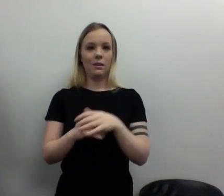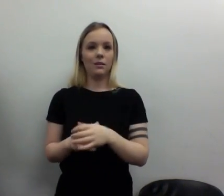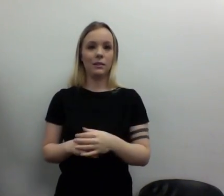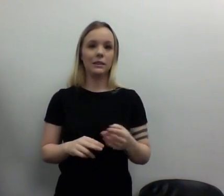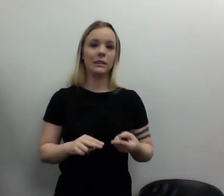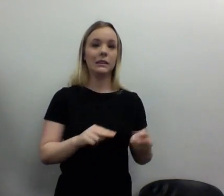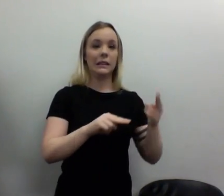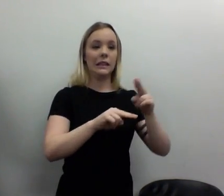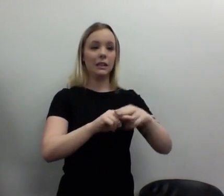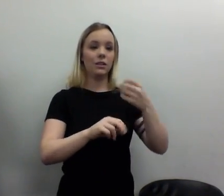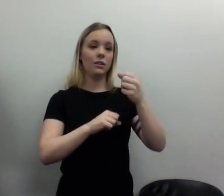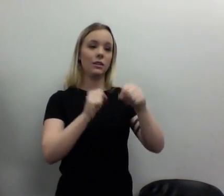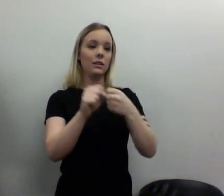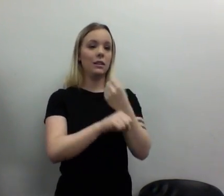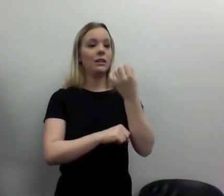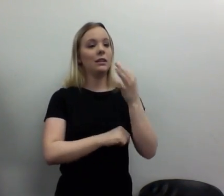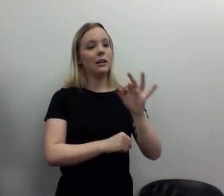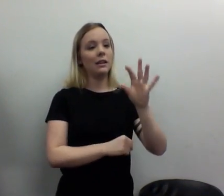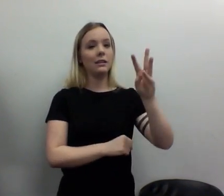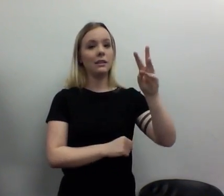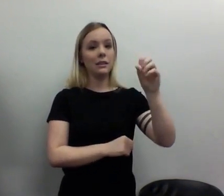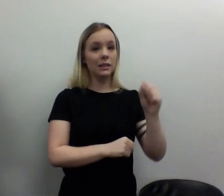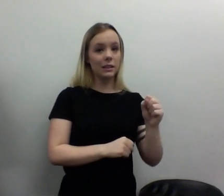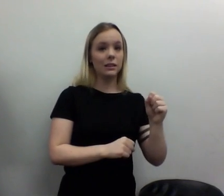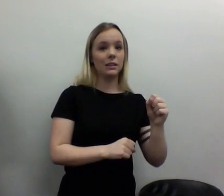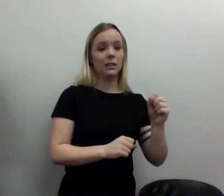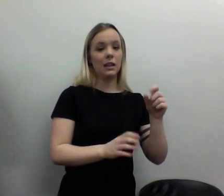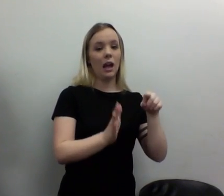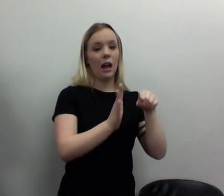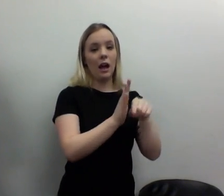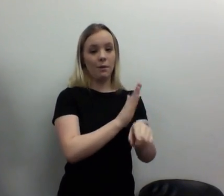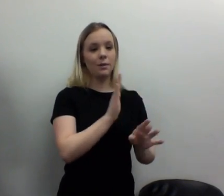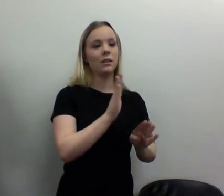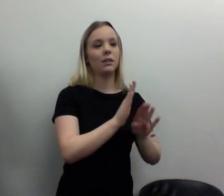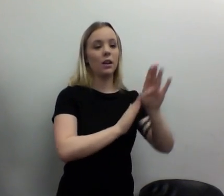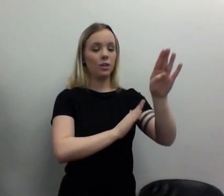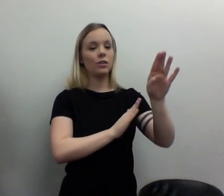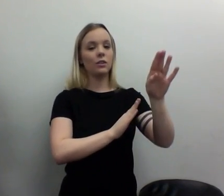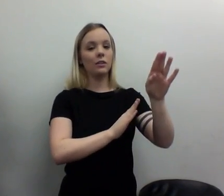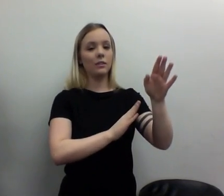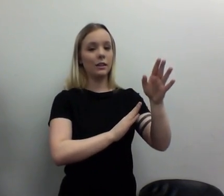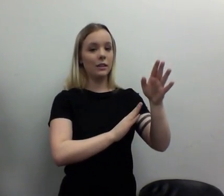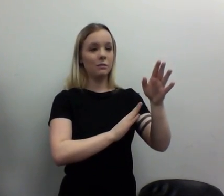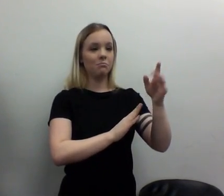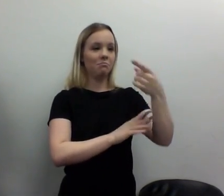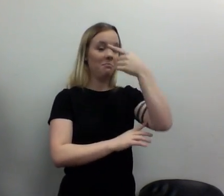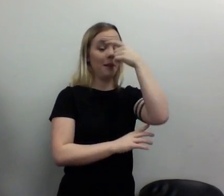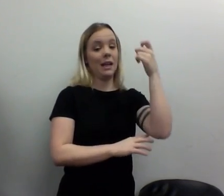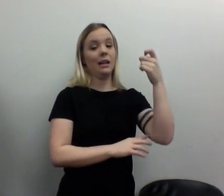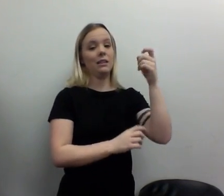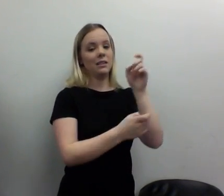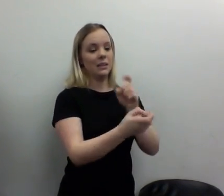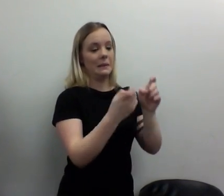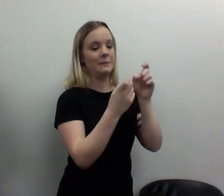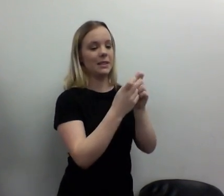and the 1970s in homicides that was strictly due to firearms use. It is significantly easier to kill somebody